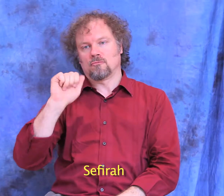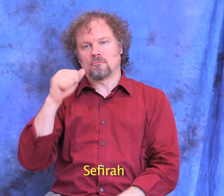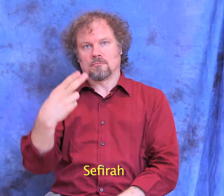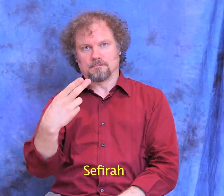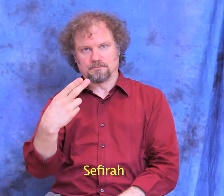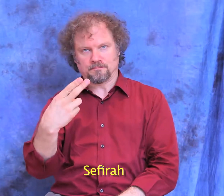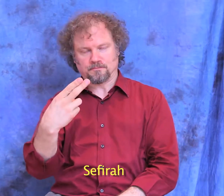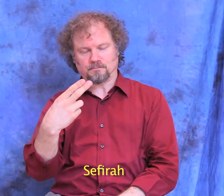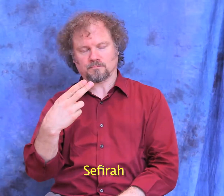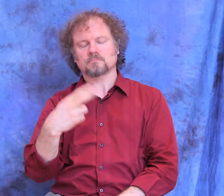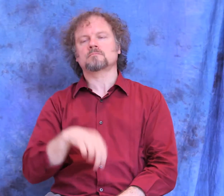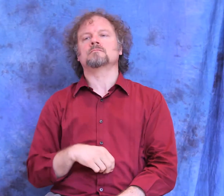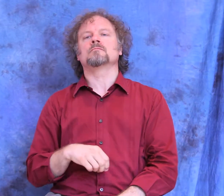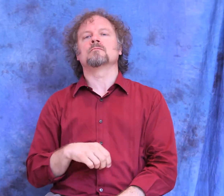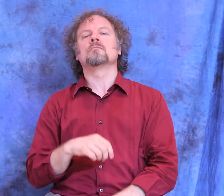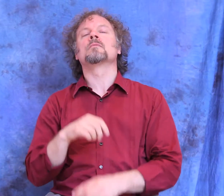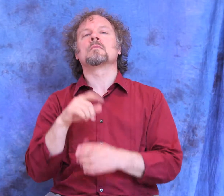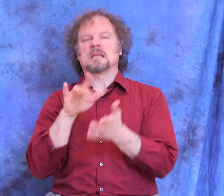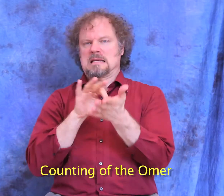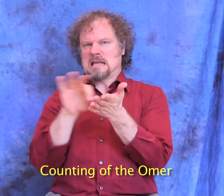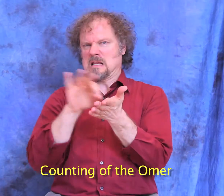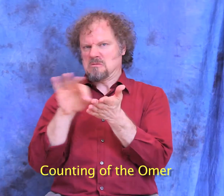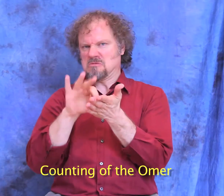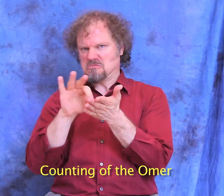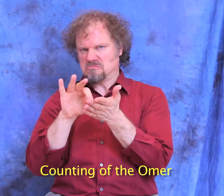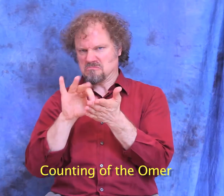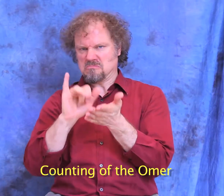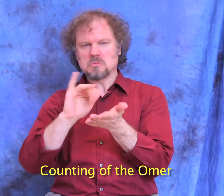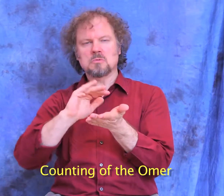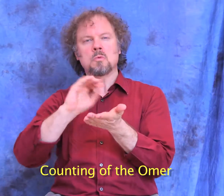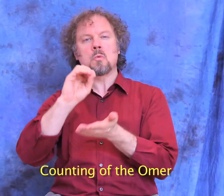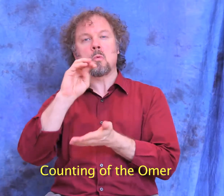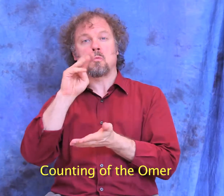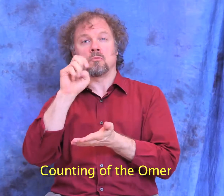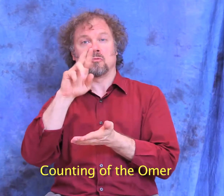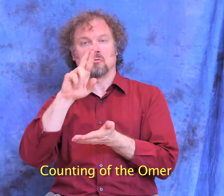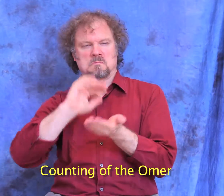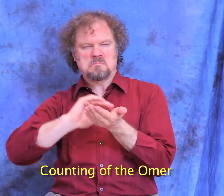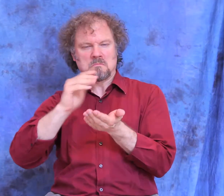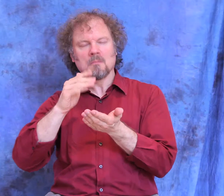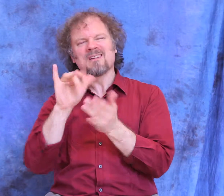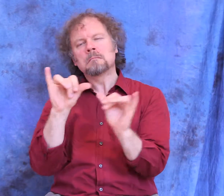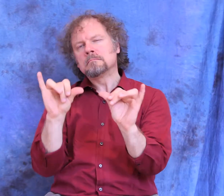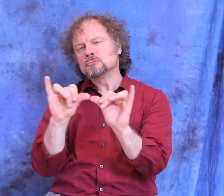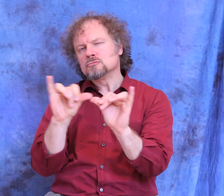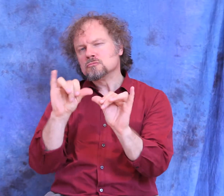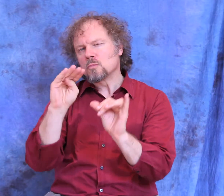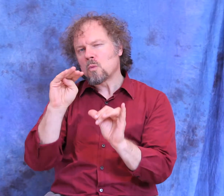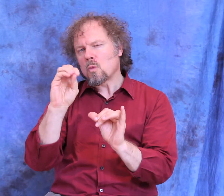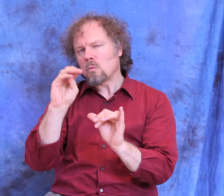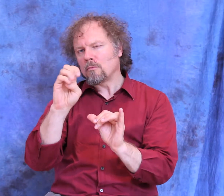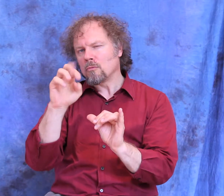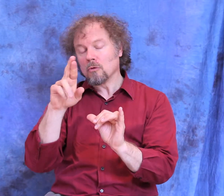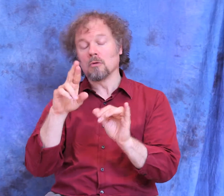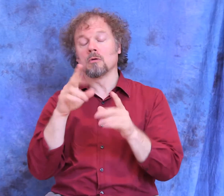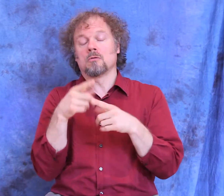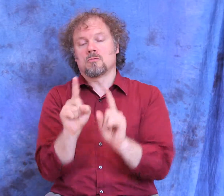Sefirah, counting of the Omer. The word Omer is a measurement. During the times of the Holy Temple that